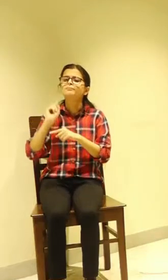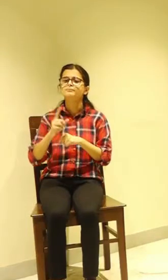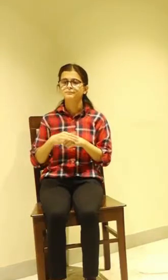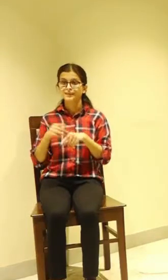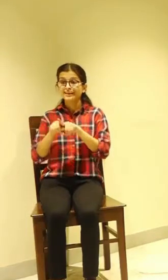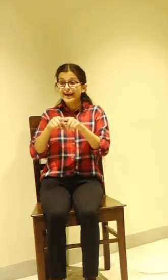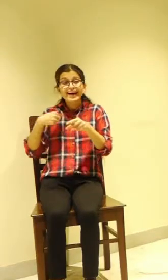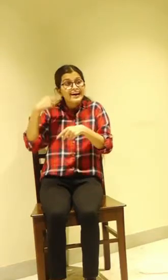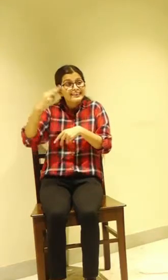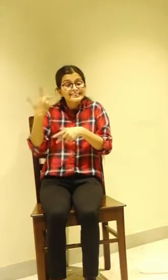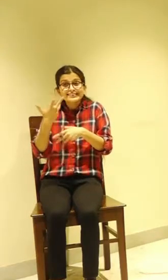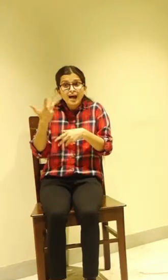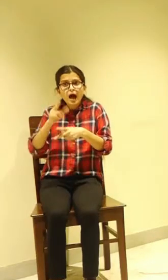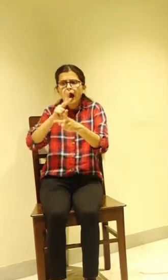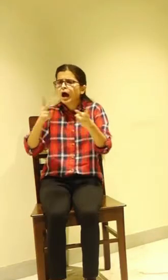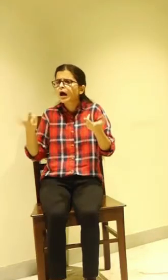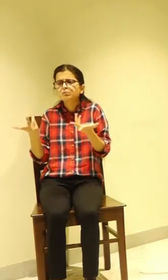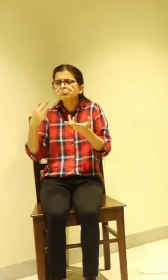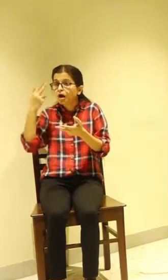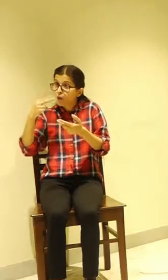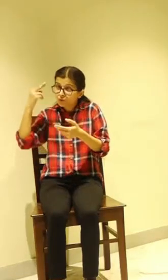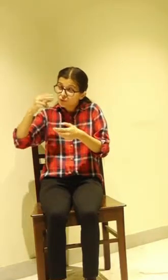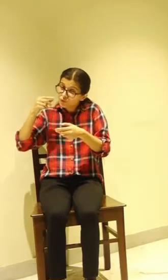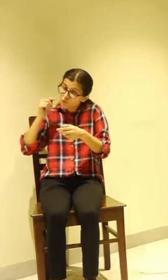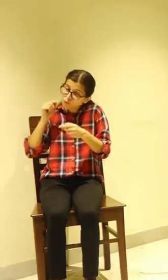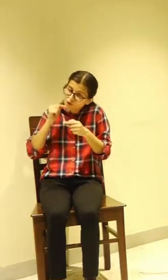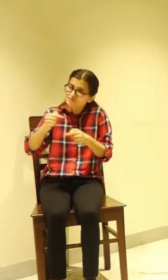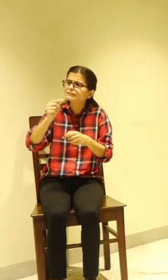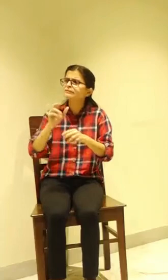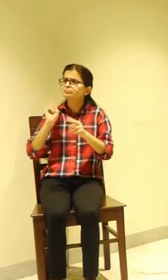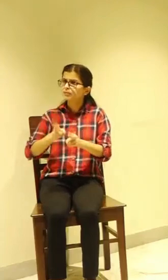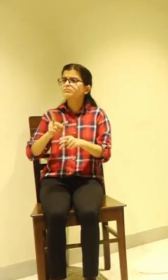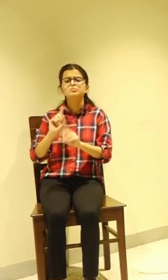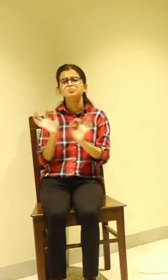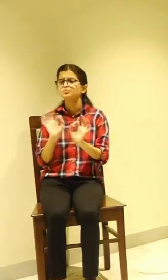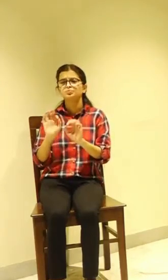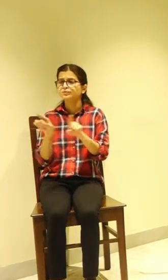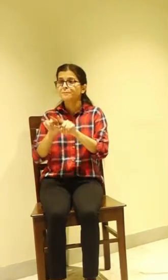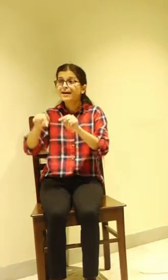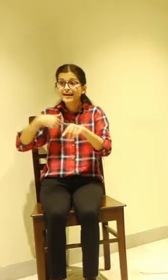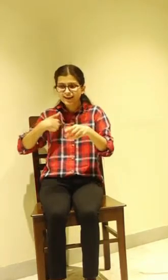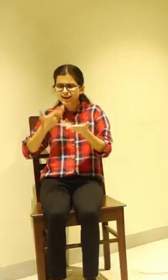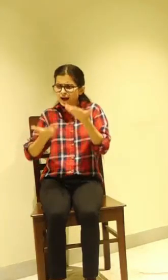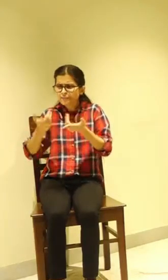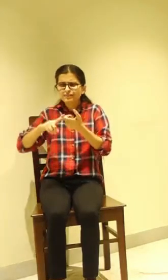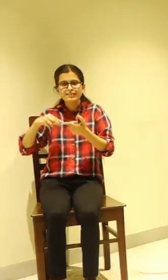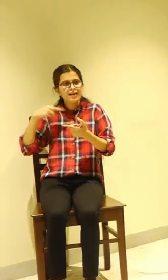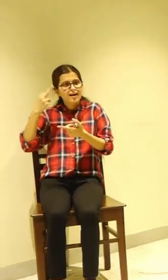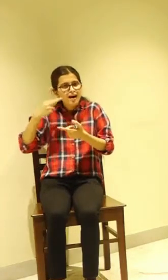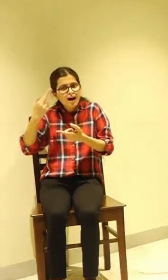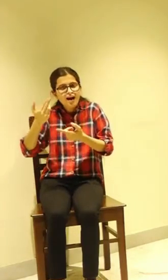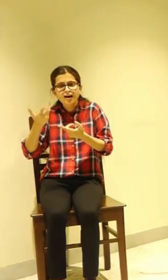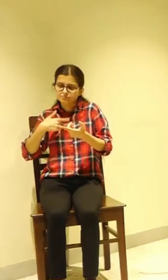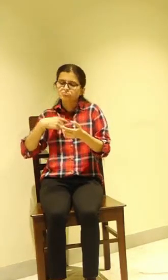So what is unreasonable would almost always mean that it is without due process, and once we sort of accept reasonableness as the guiding